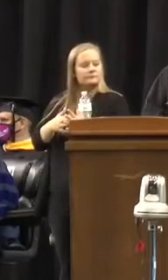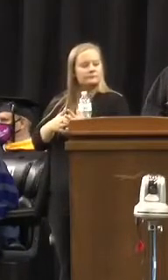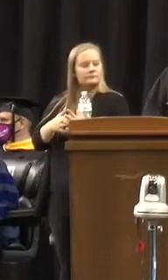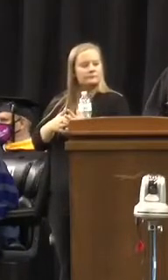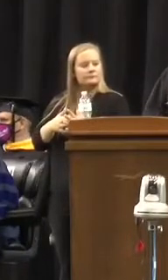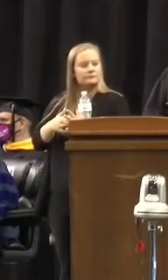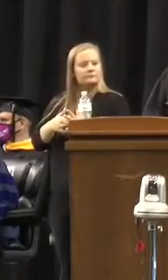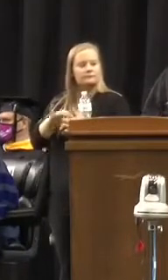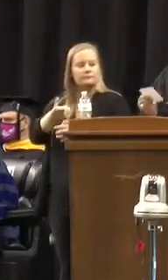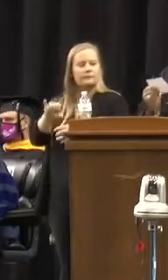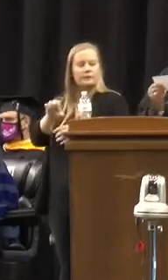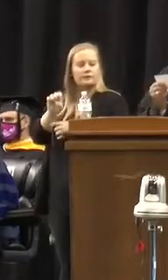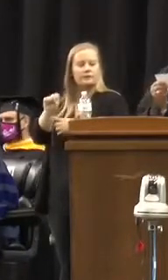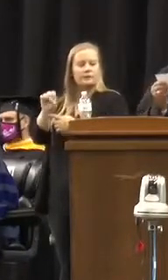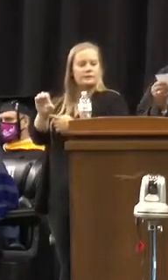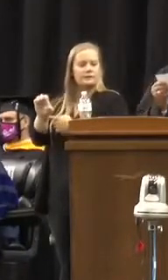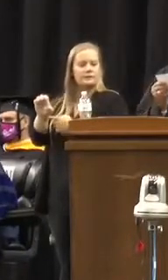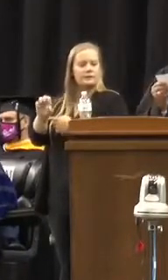Jesse?